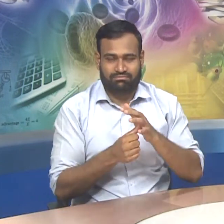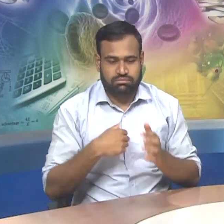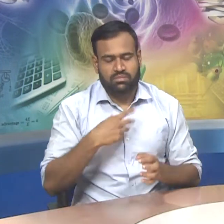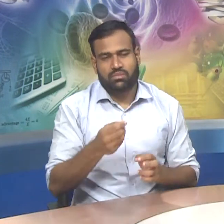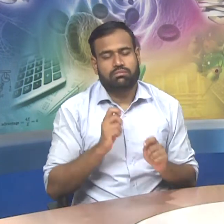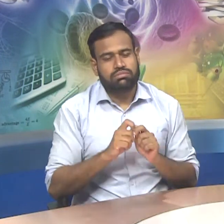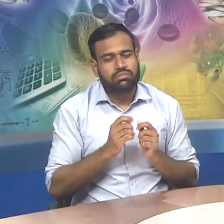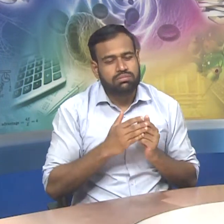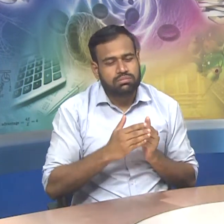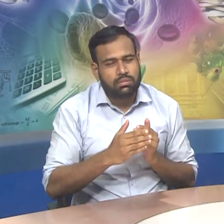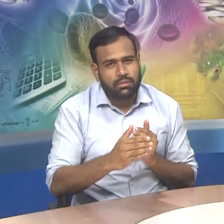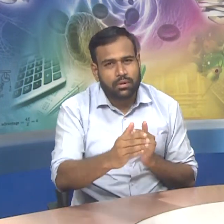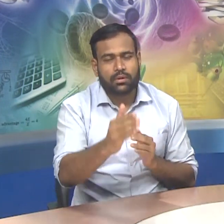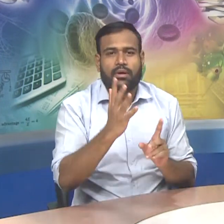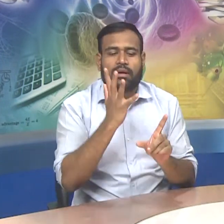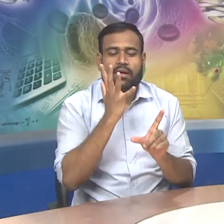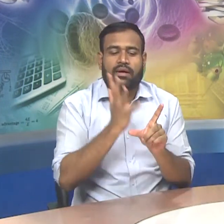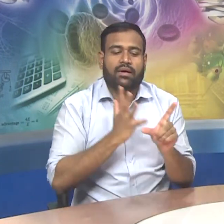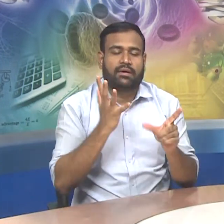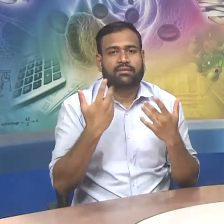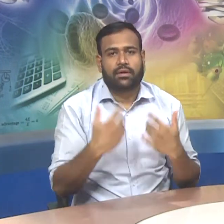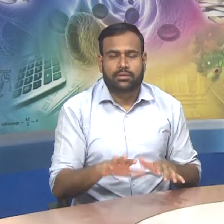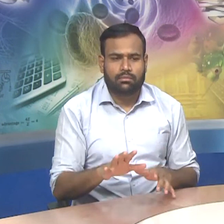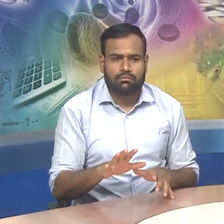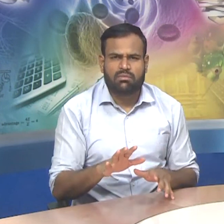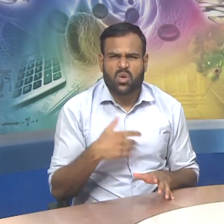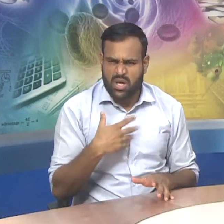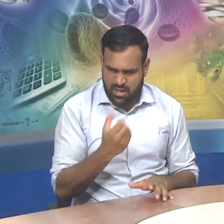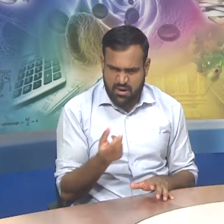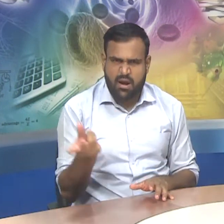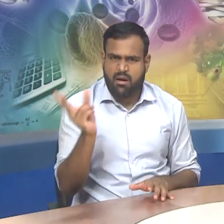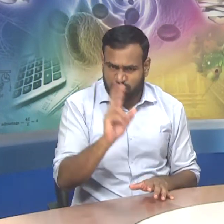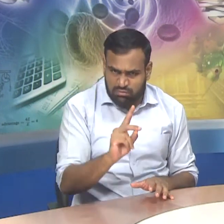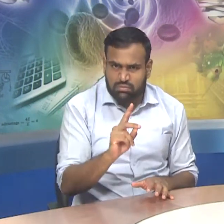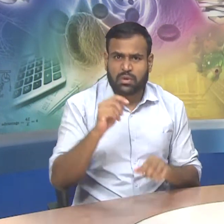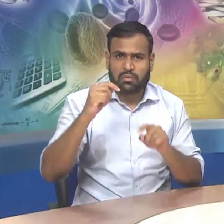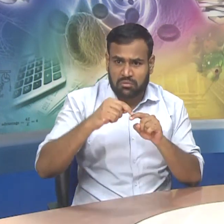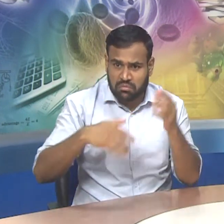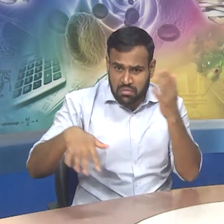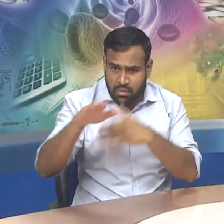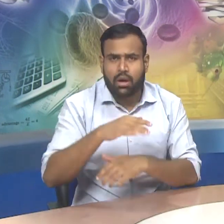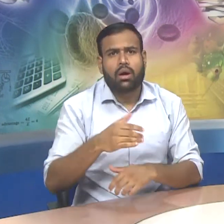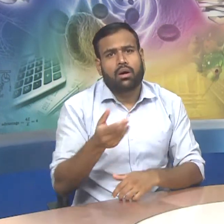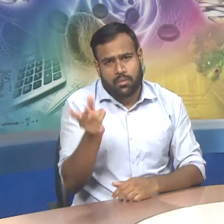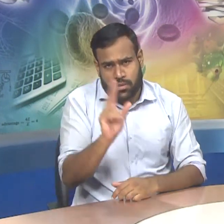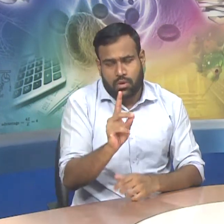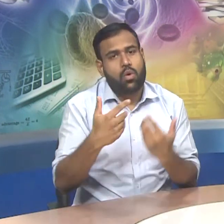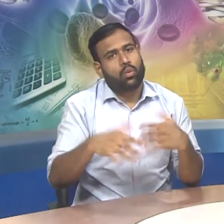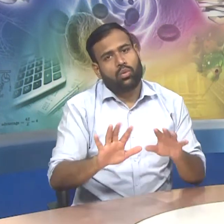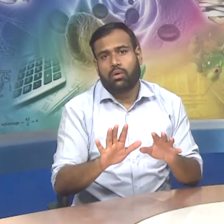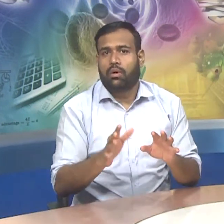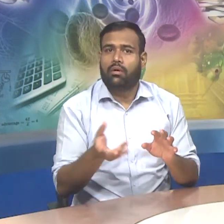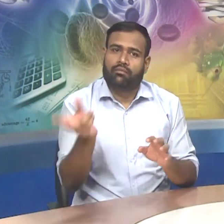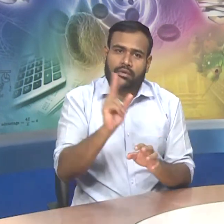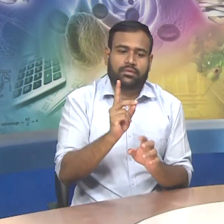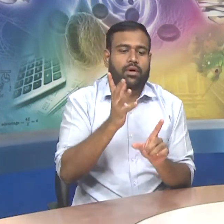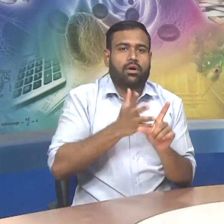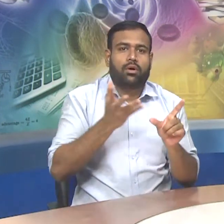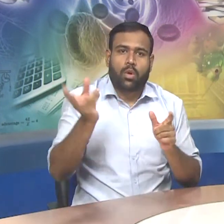And the president is eligible for re-election through a convention which